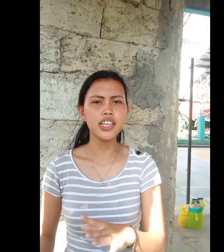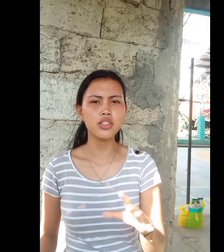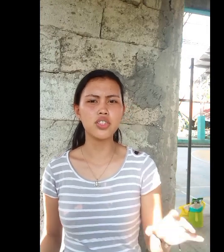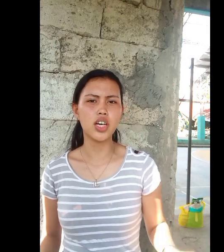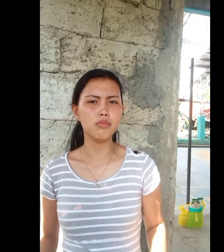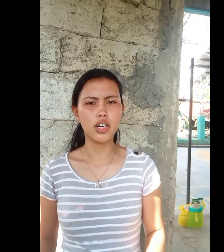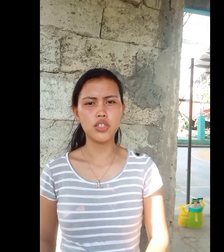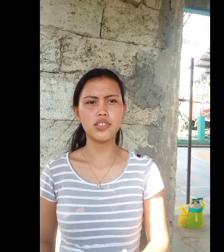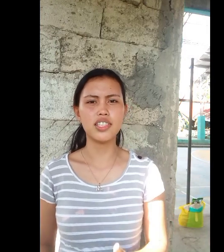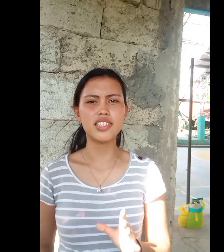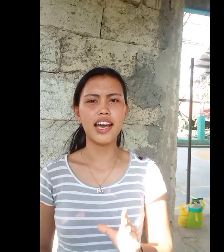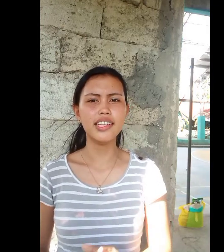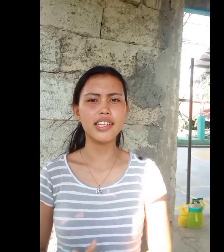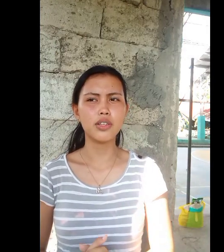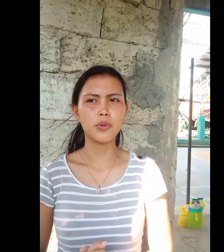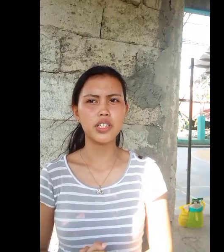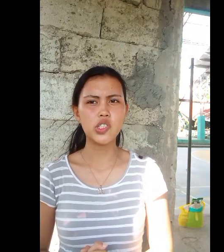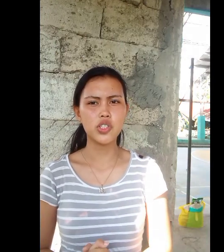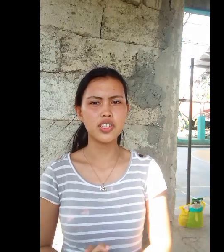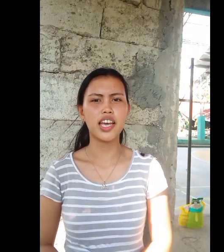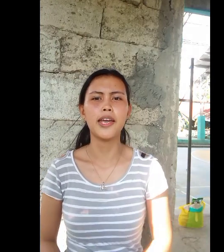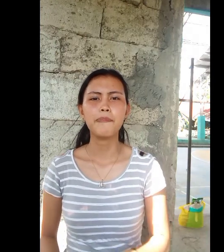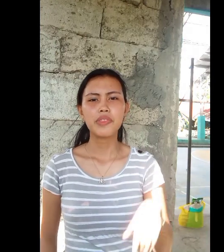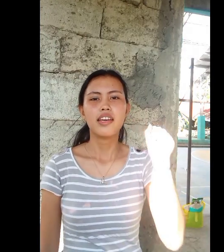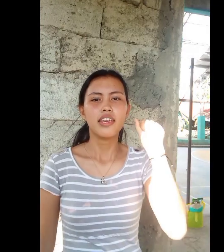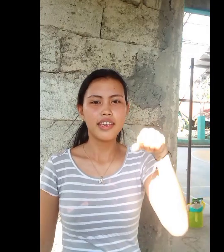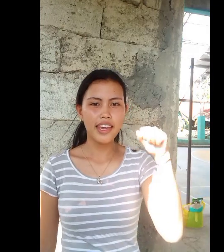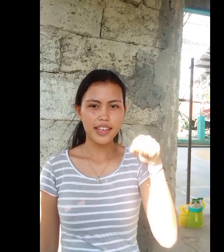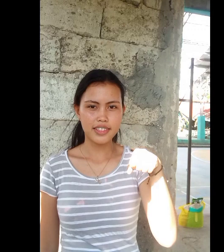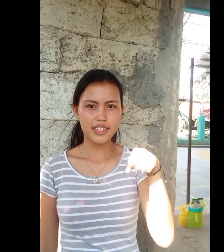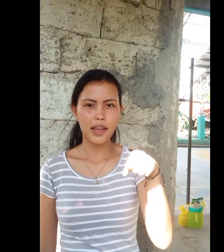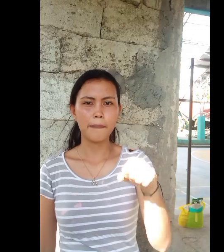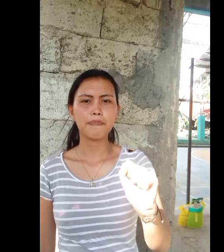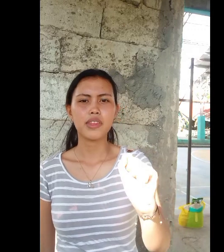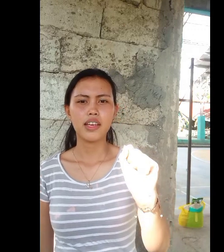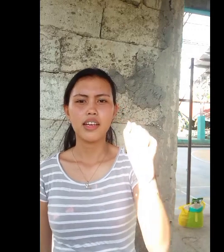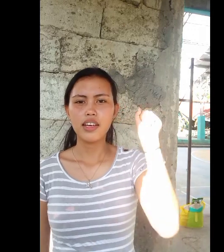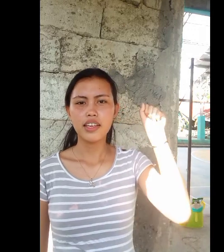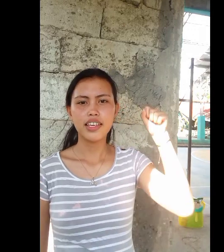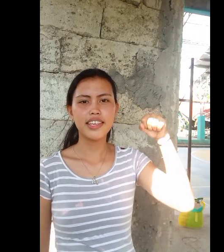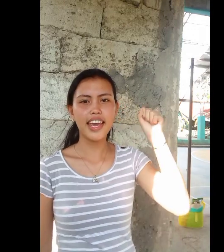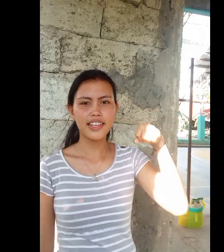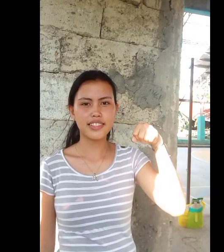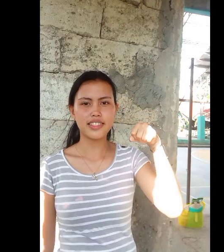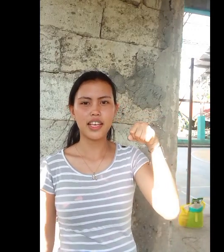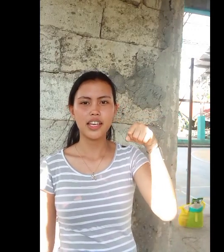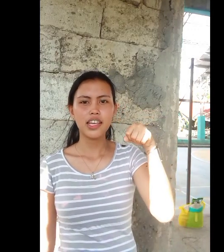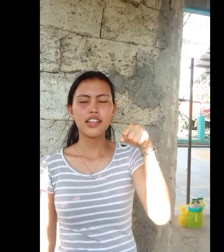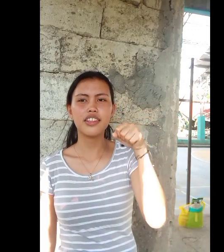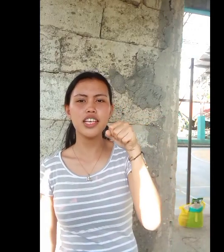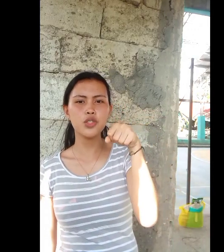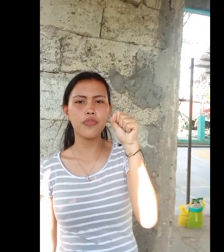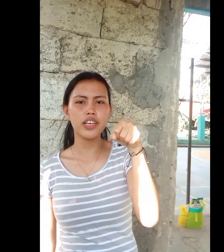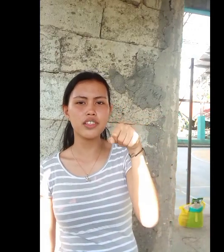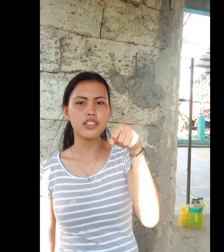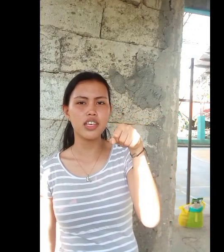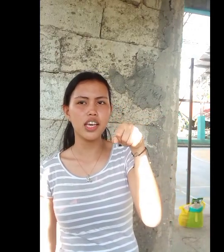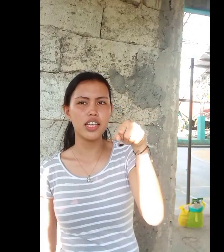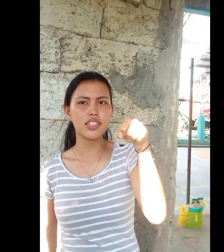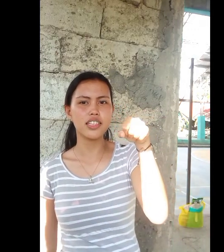to someone using sign language, you say, yes, yes. This fist is like